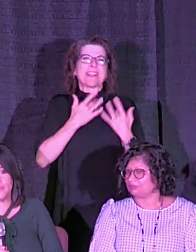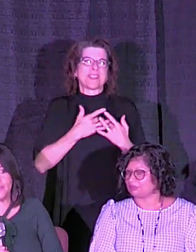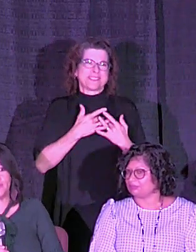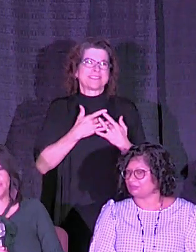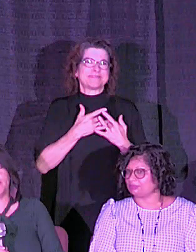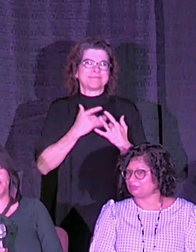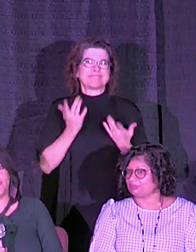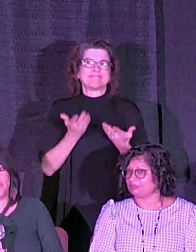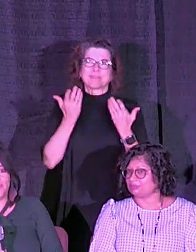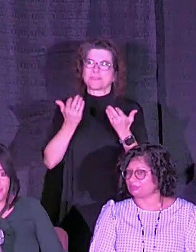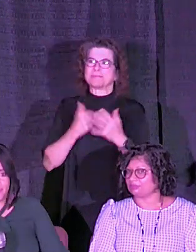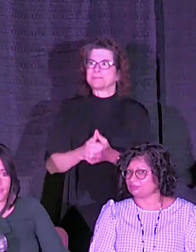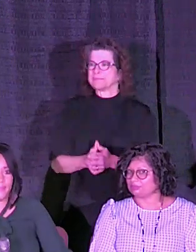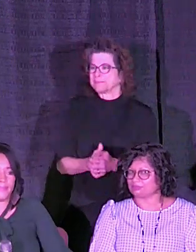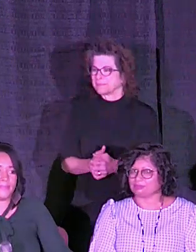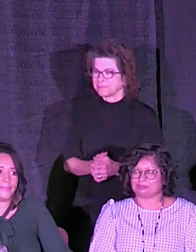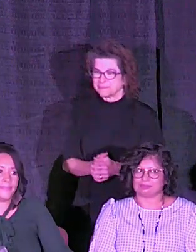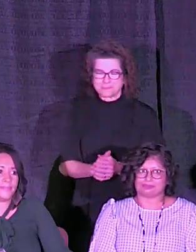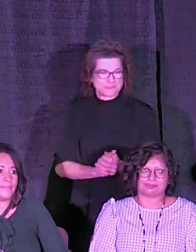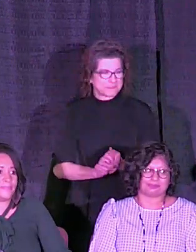around.